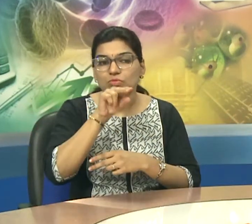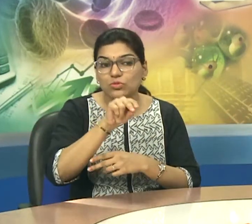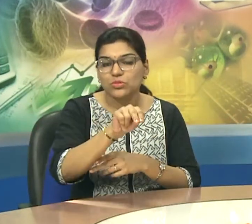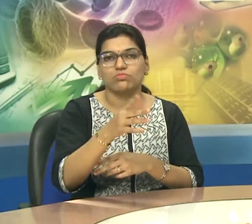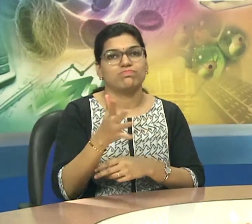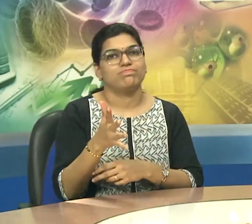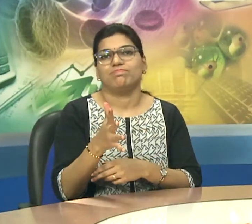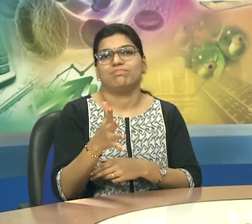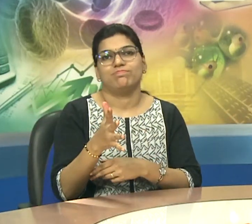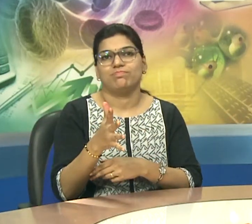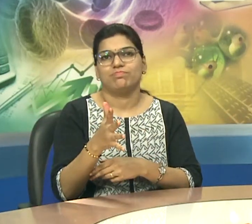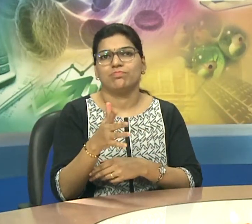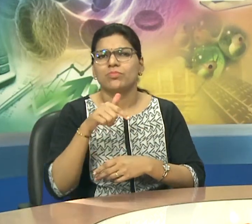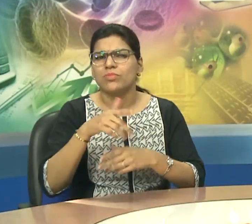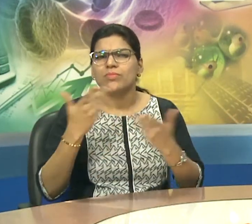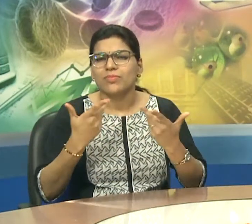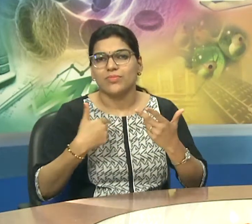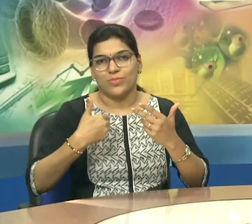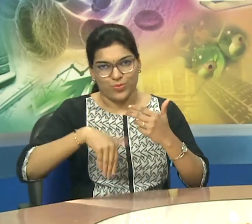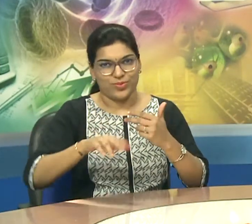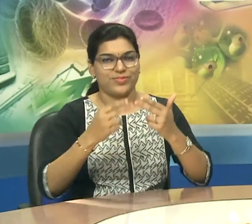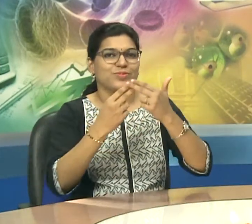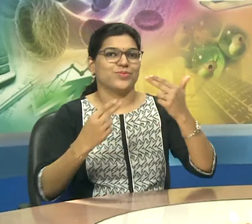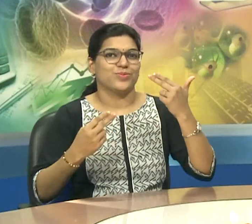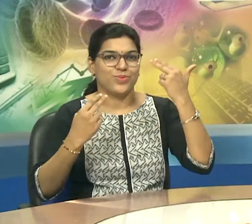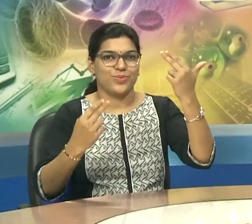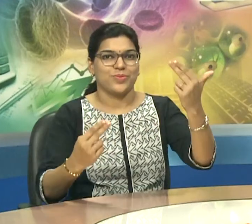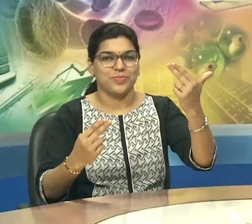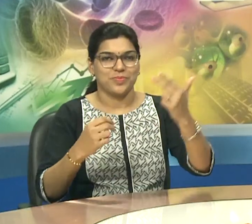This story is about a parrot.